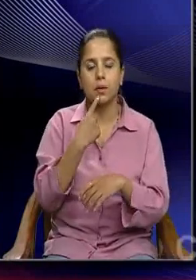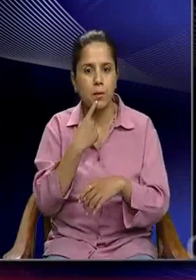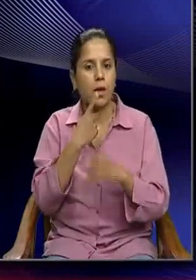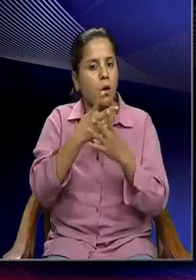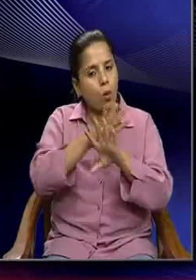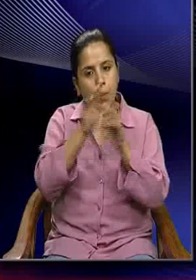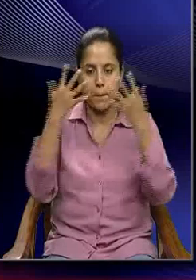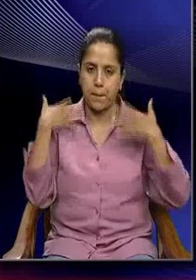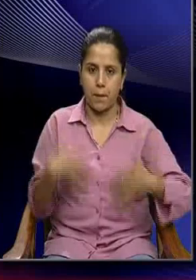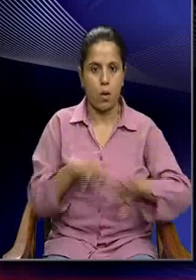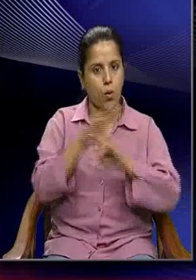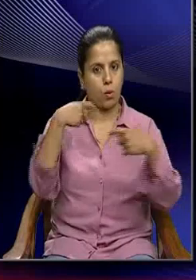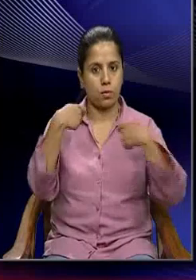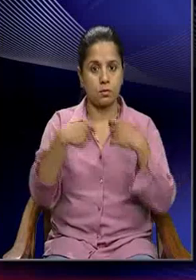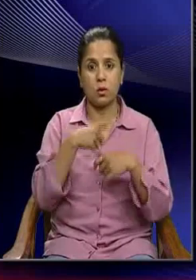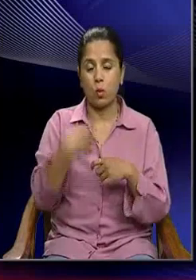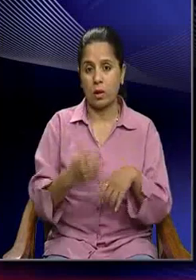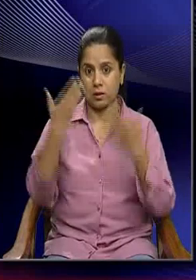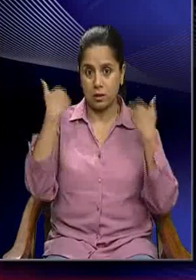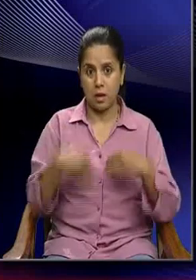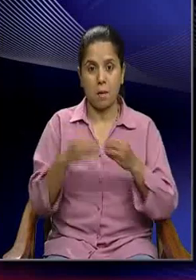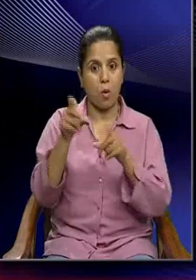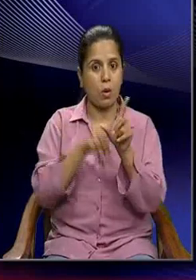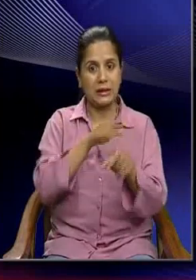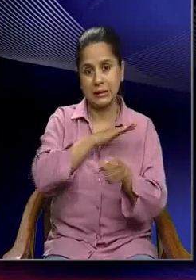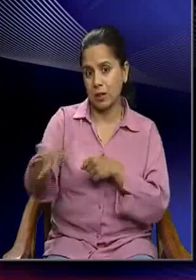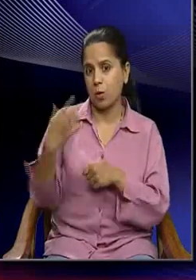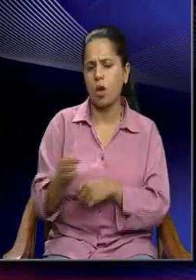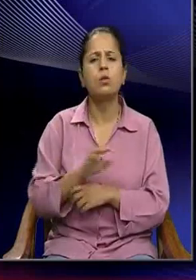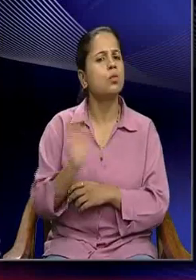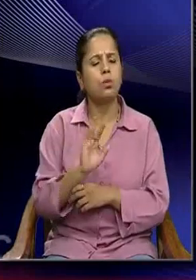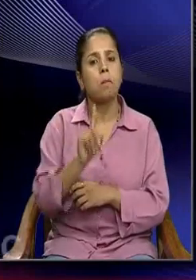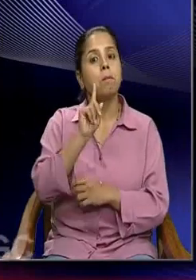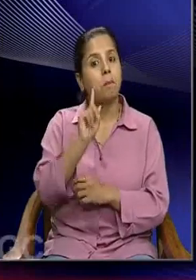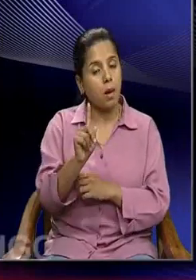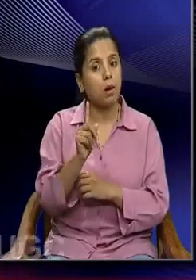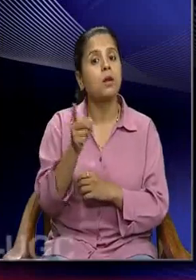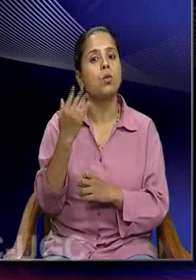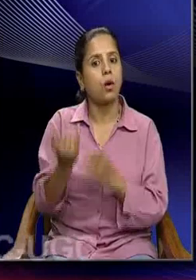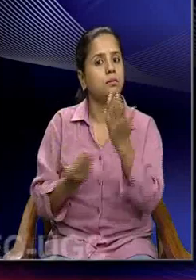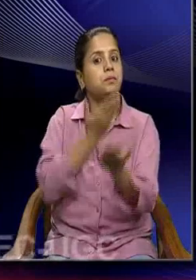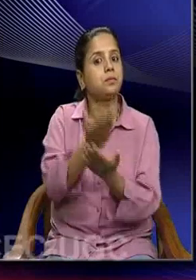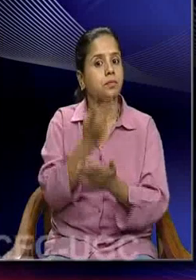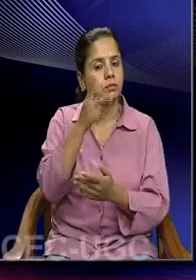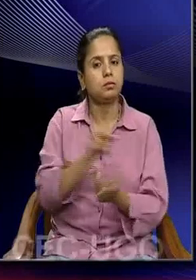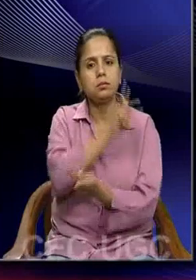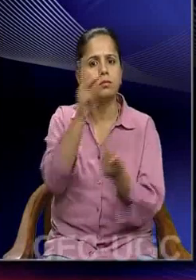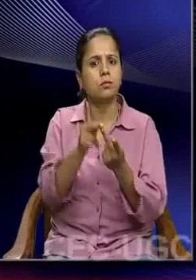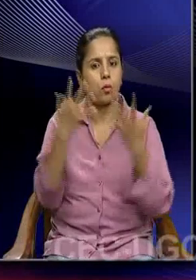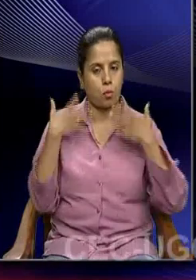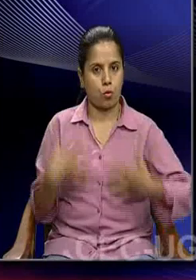It does not really want to kill the body. On the other hand, it recommends its perfection.